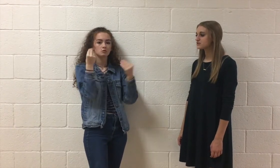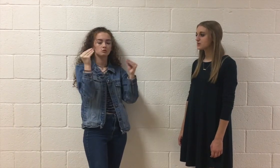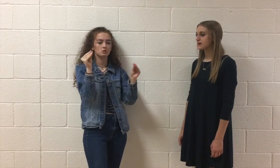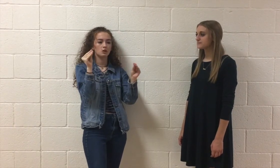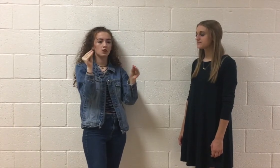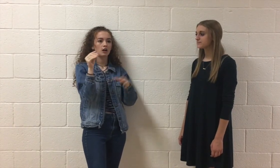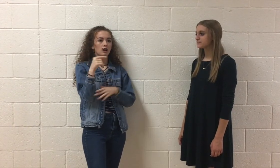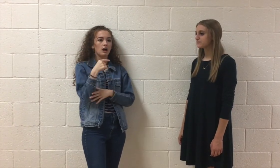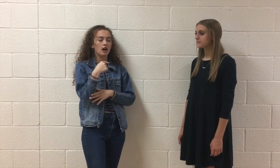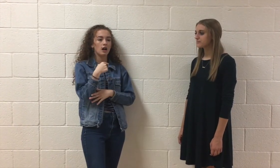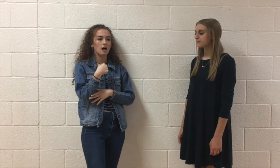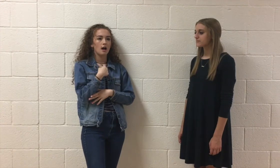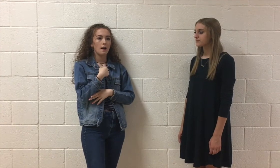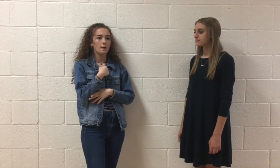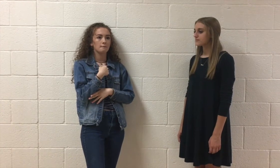store.